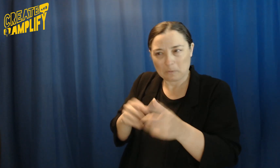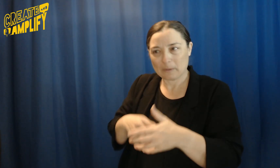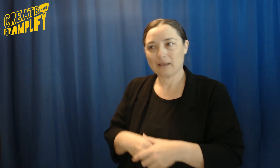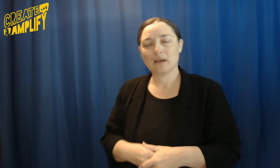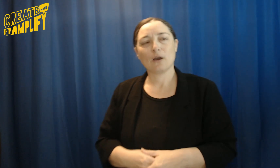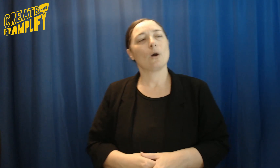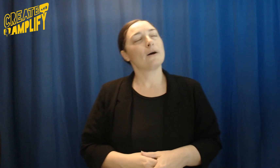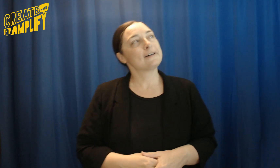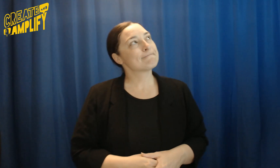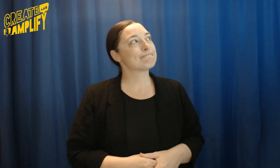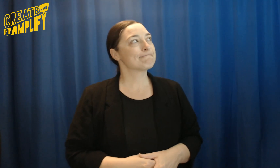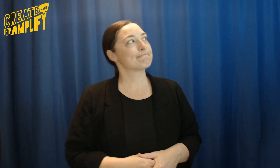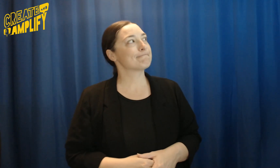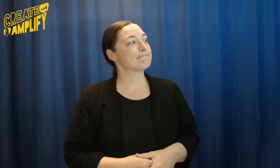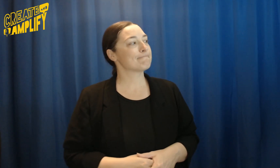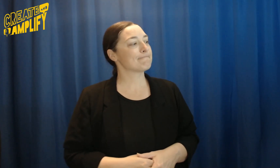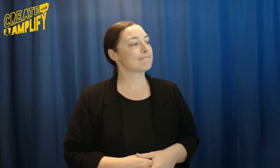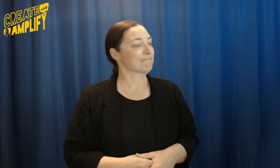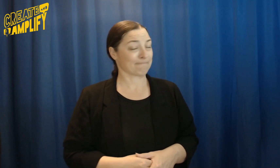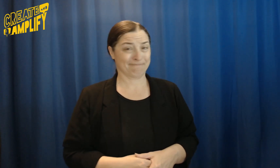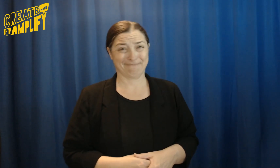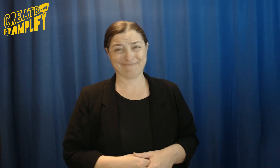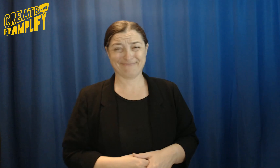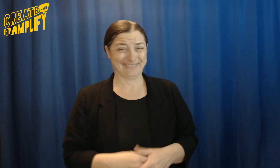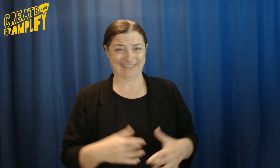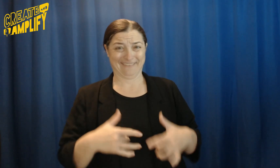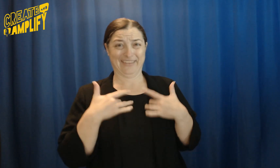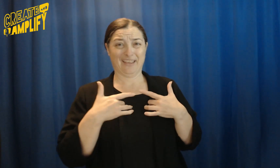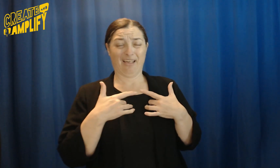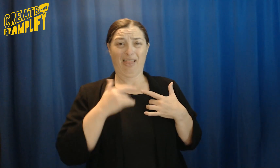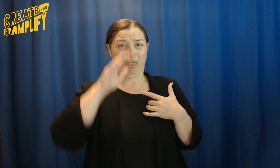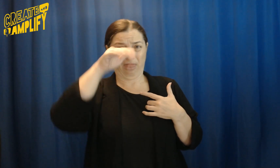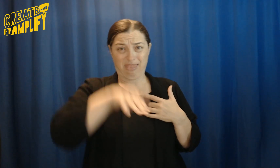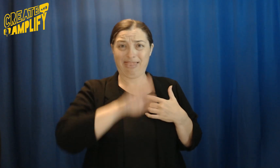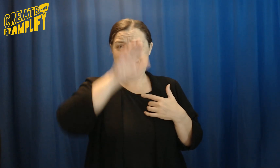very roller coastery. So sometimes I feel really driven to